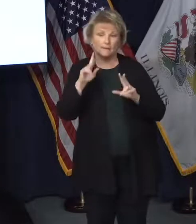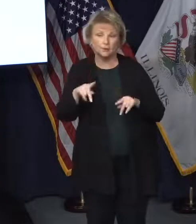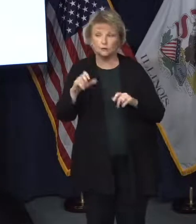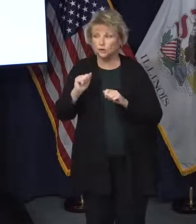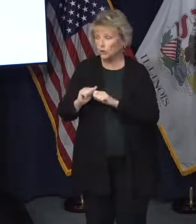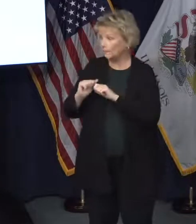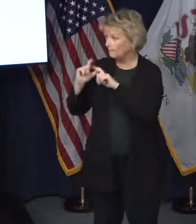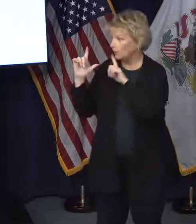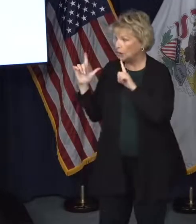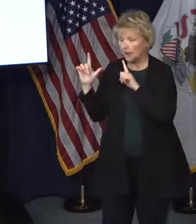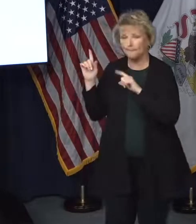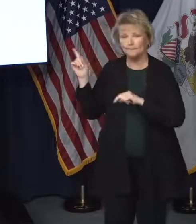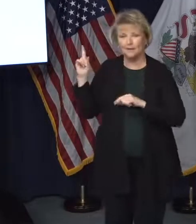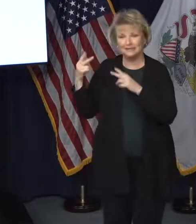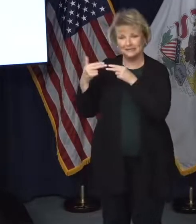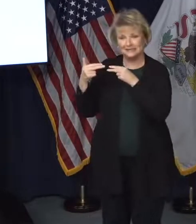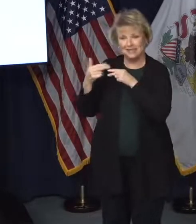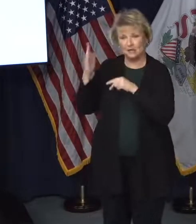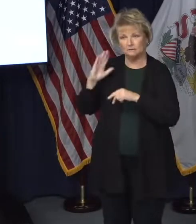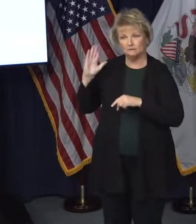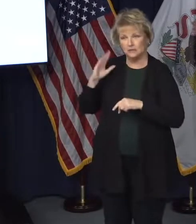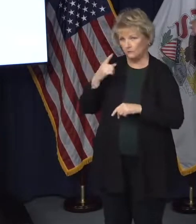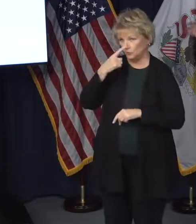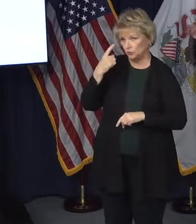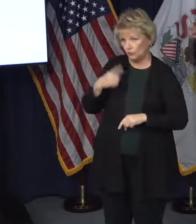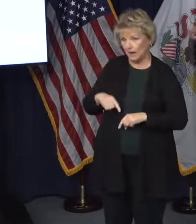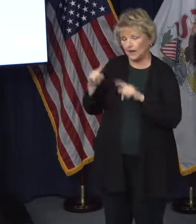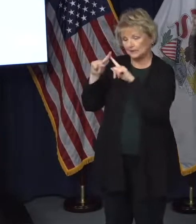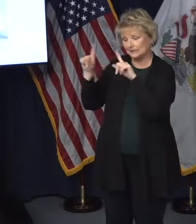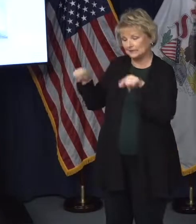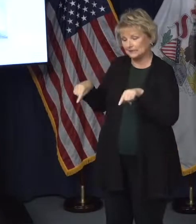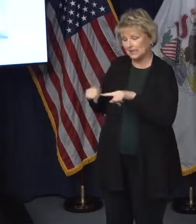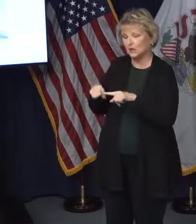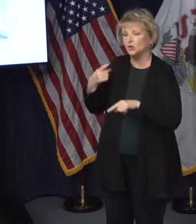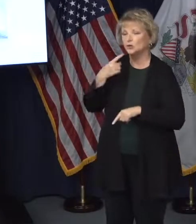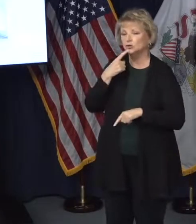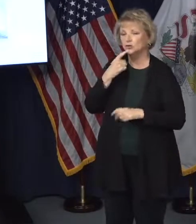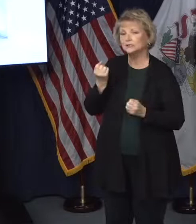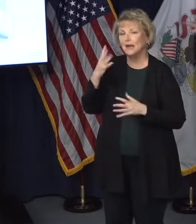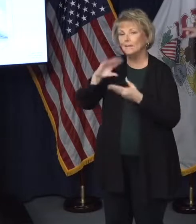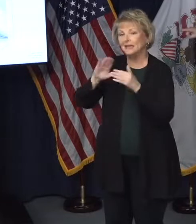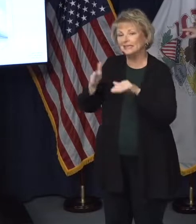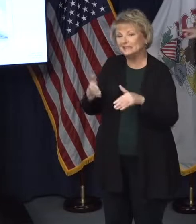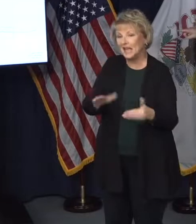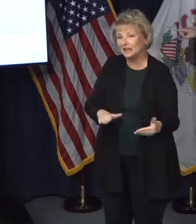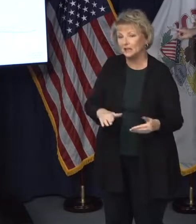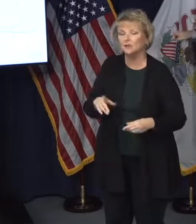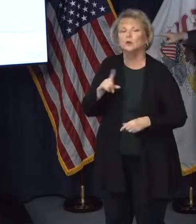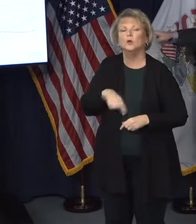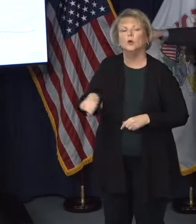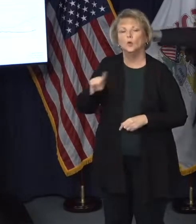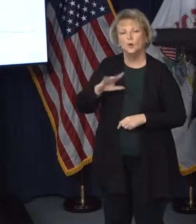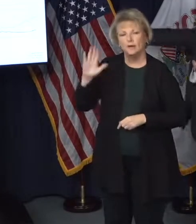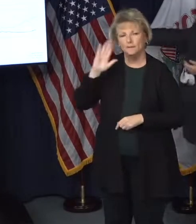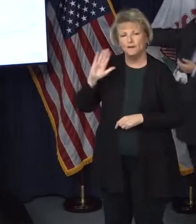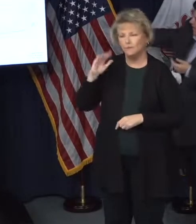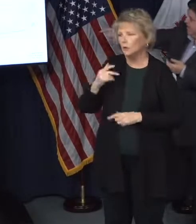the slide back, if you don't mind, that has the death, because I think you'll see, by the way, that we had a time,